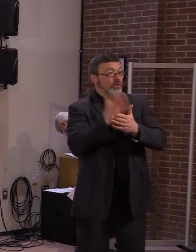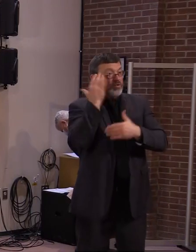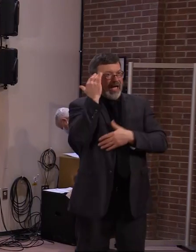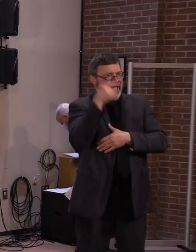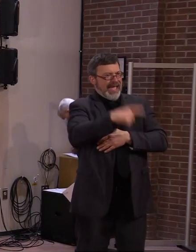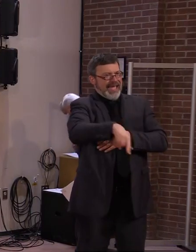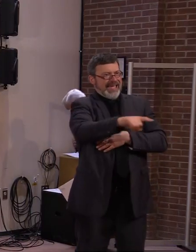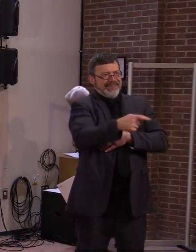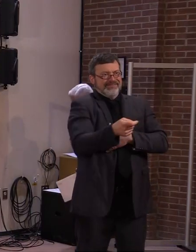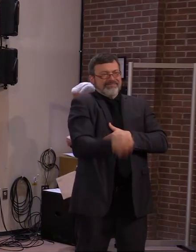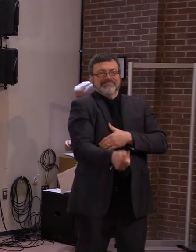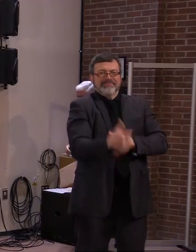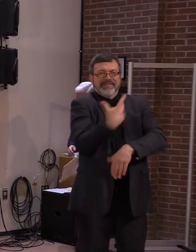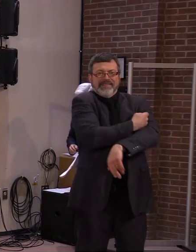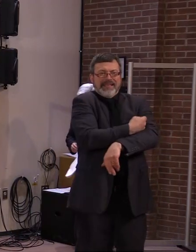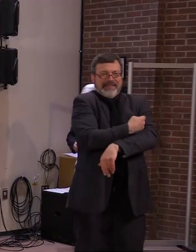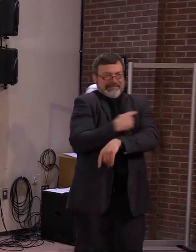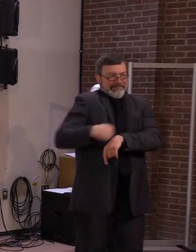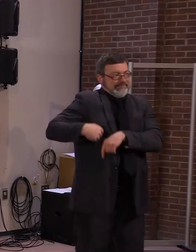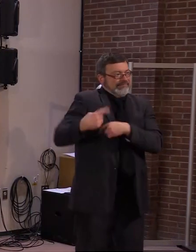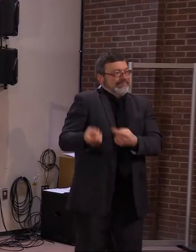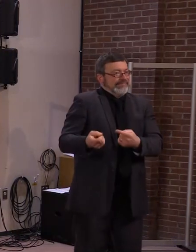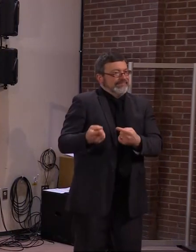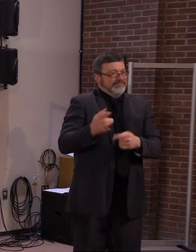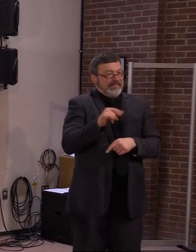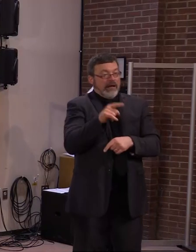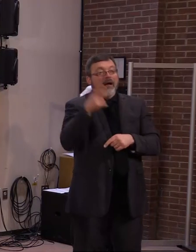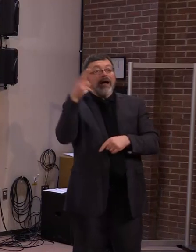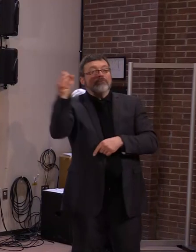level. Last week, I had